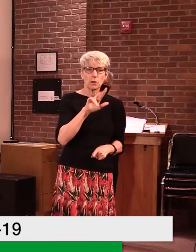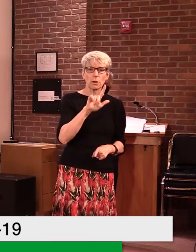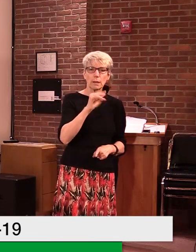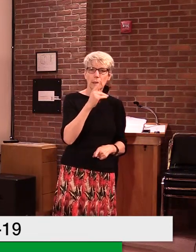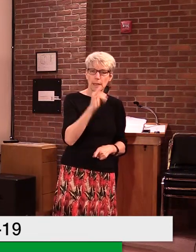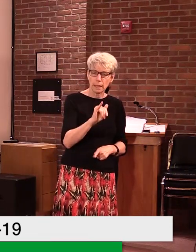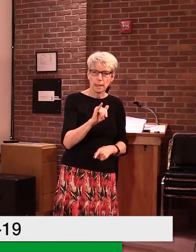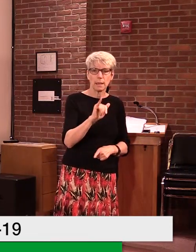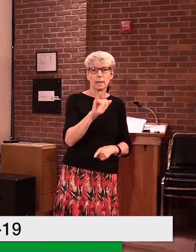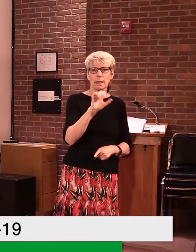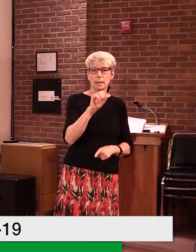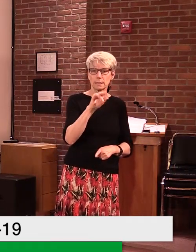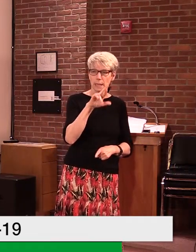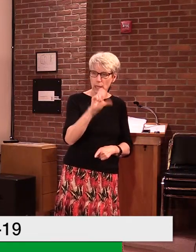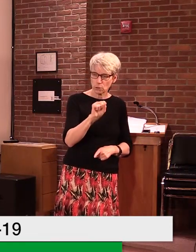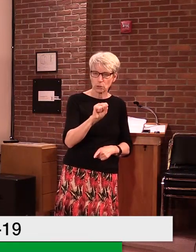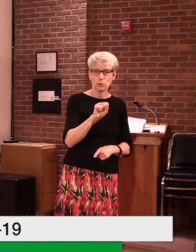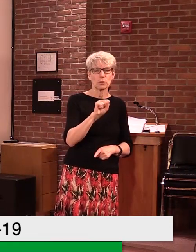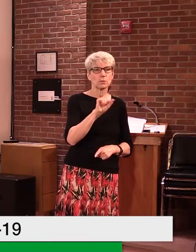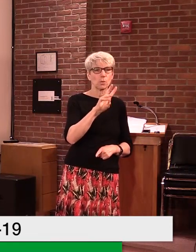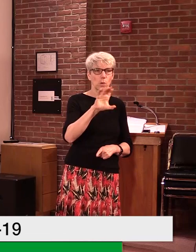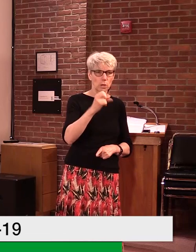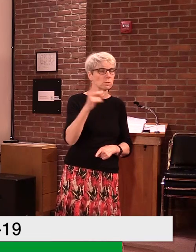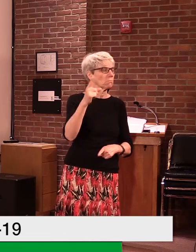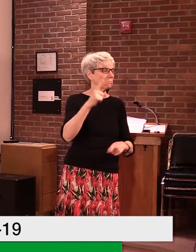but I believe that there'll be something there.